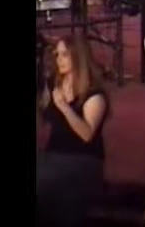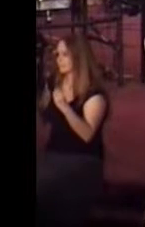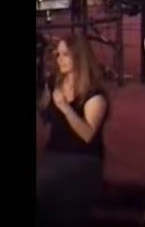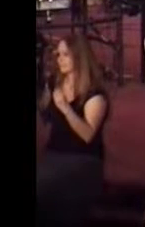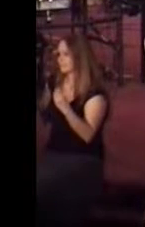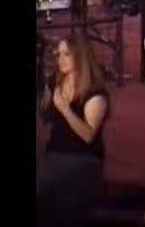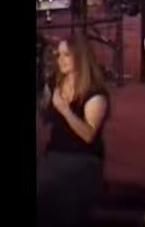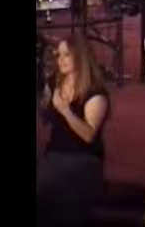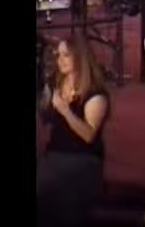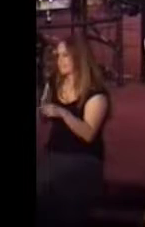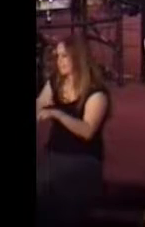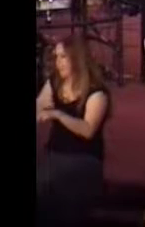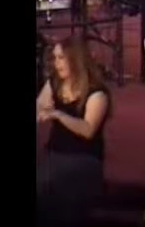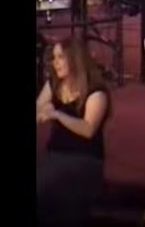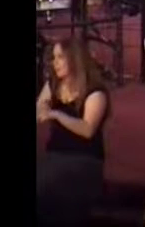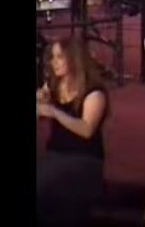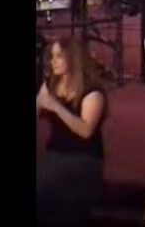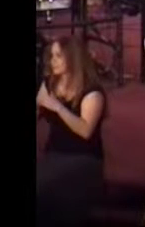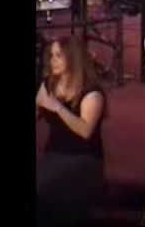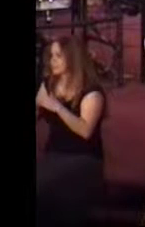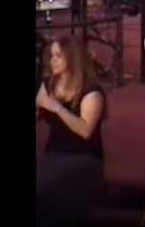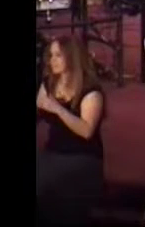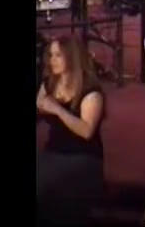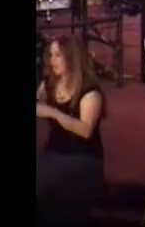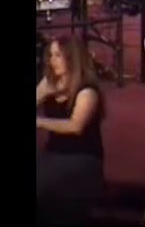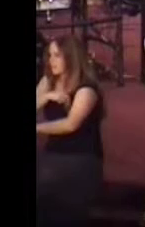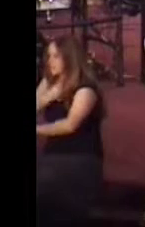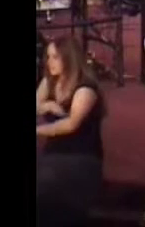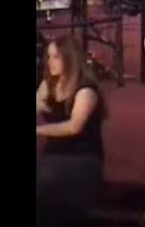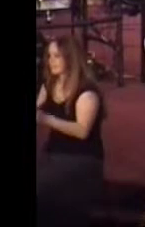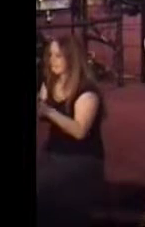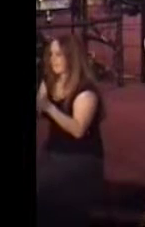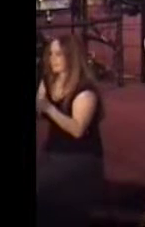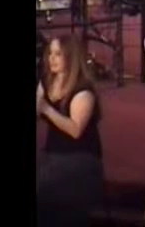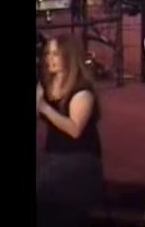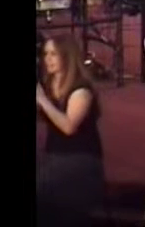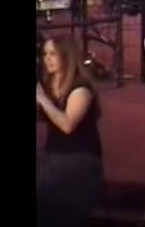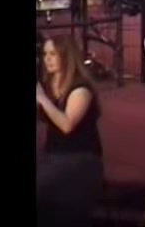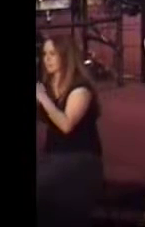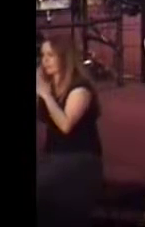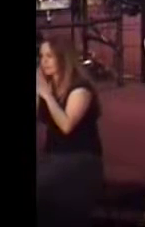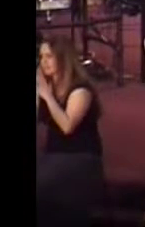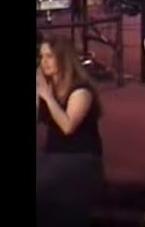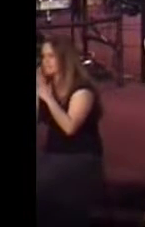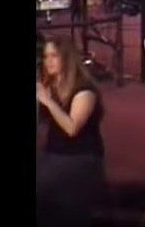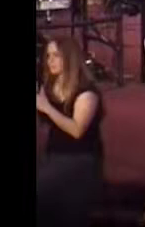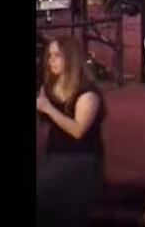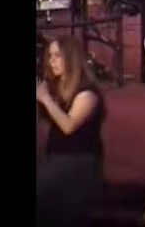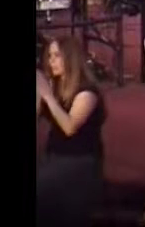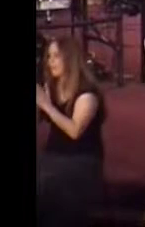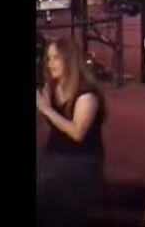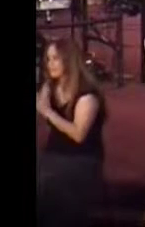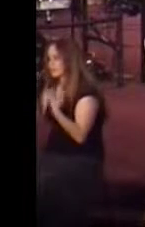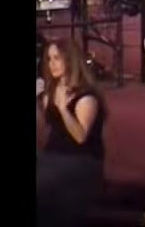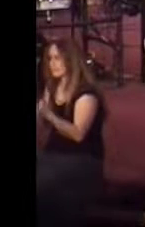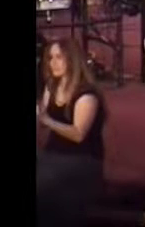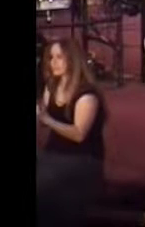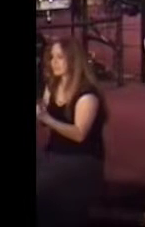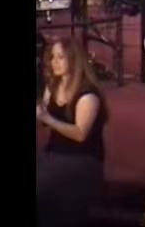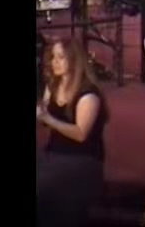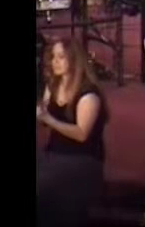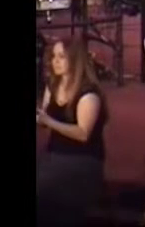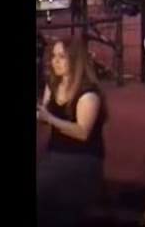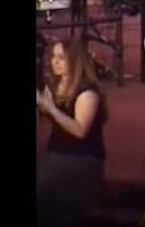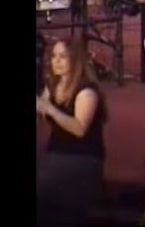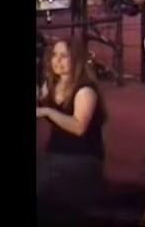someone's bed praying for healing. And unfortunately, a lot of those the healing never came. And the